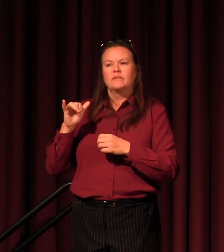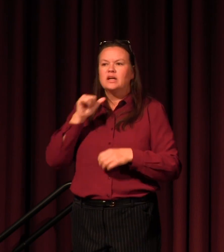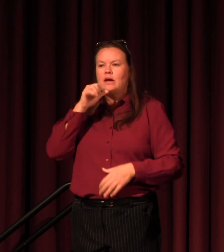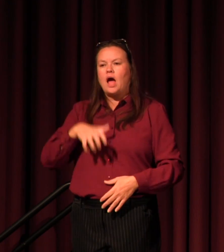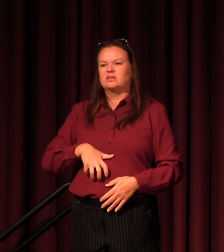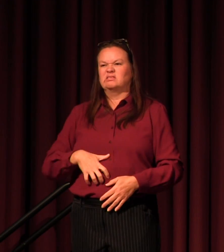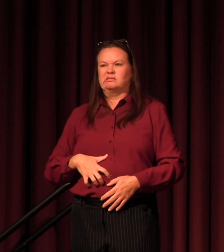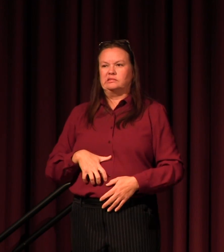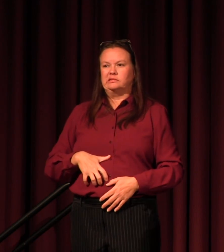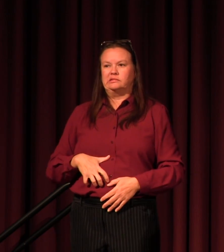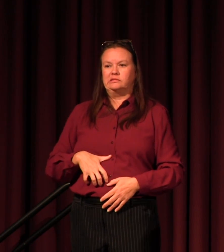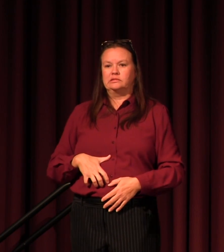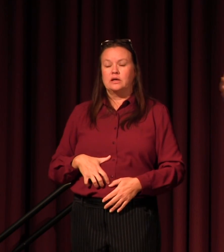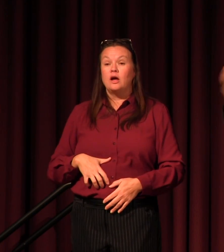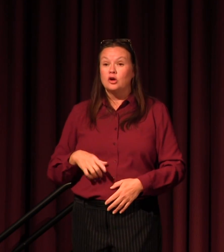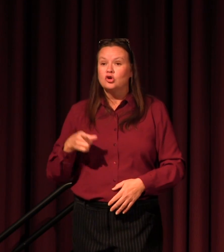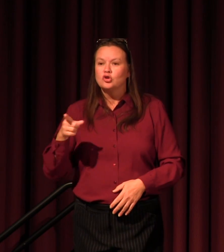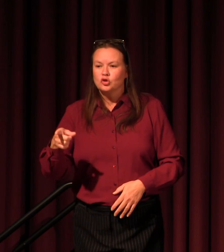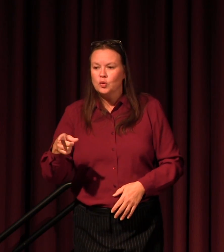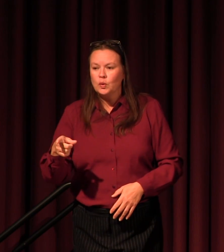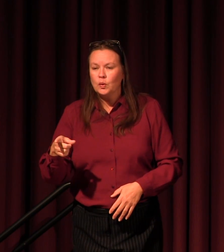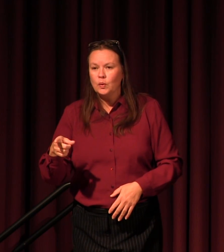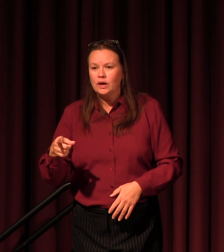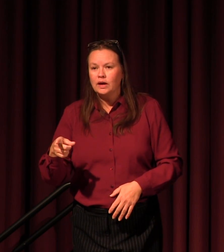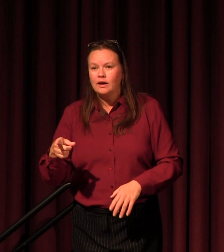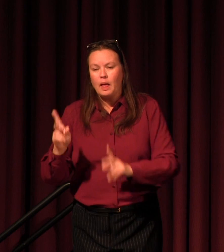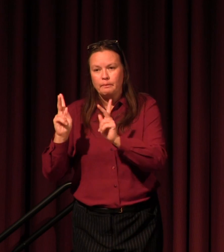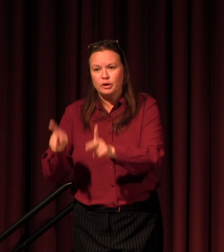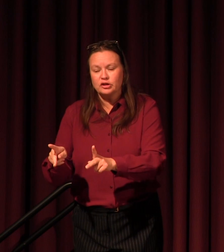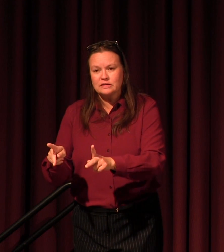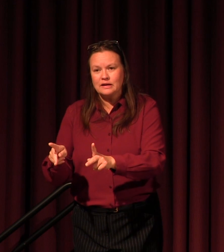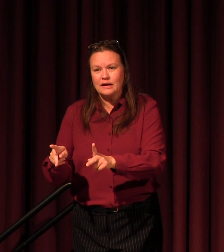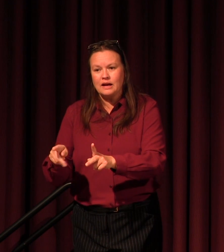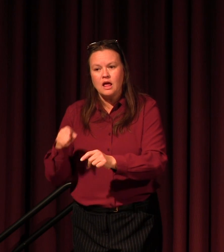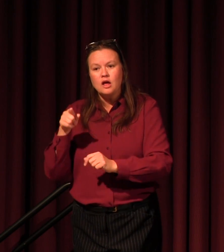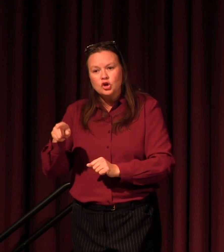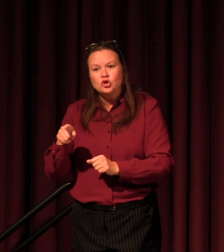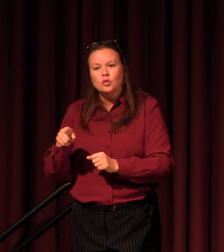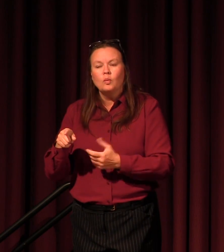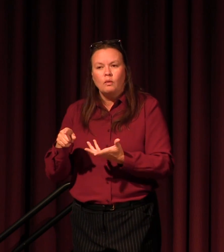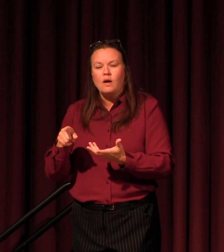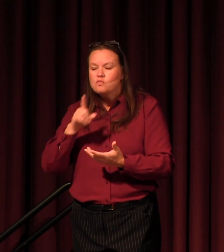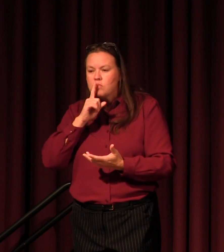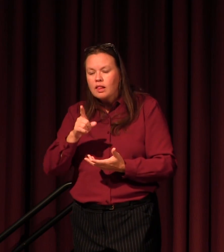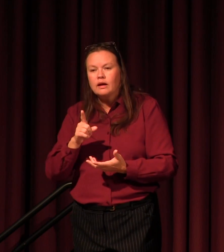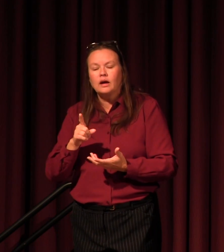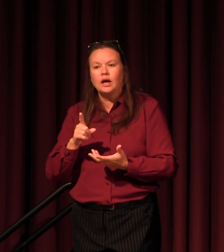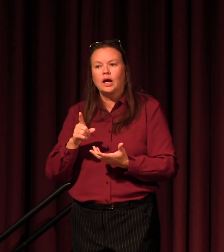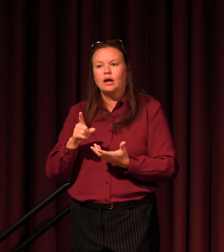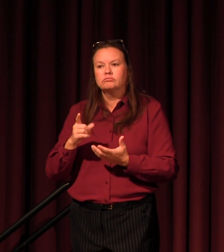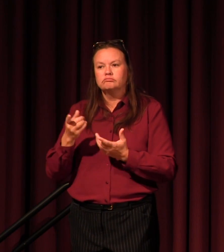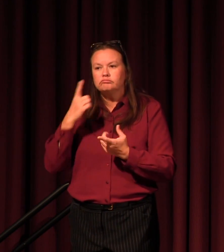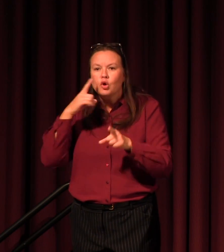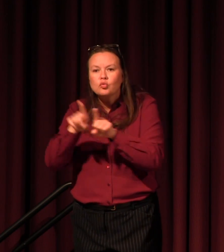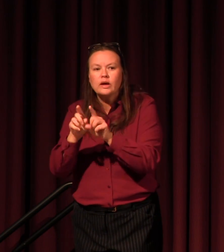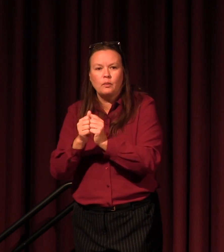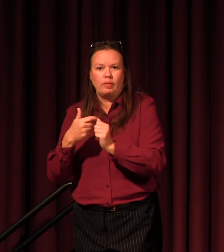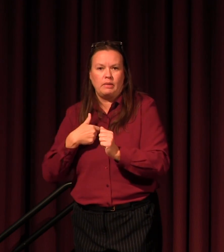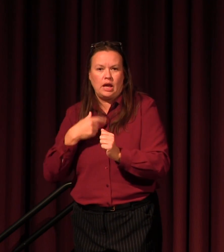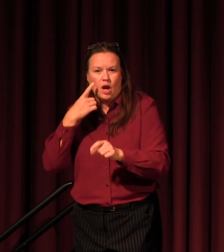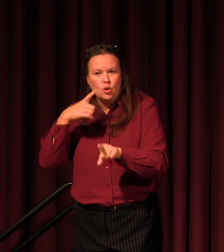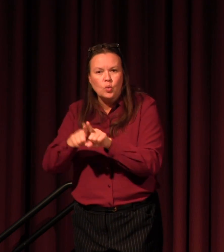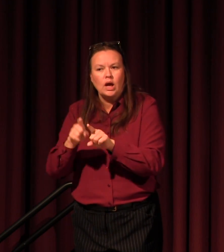You as a human being were like a movie to me. You entertained me. You caused me no discomfort. Love you.